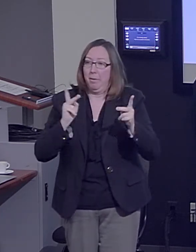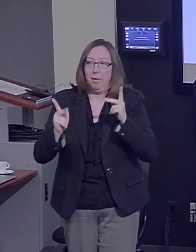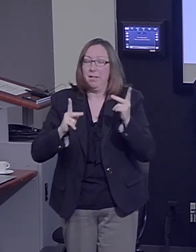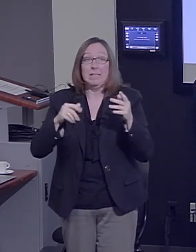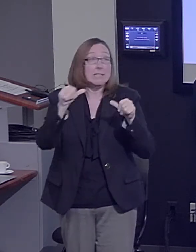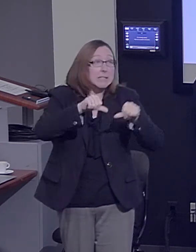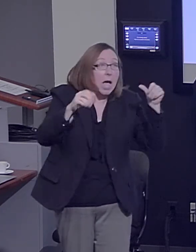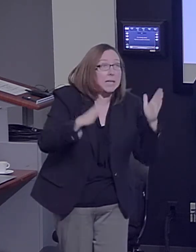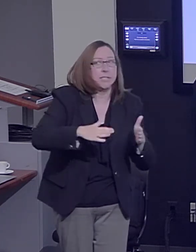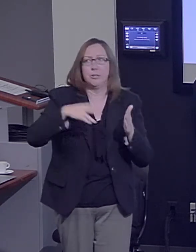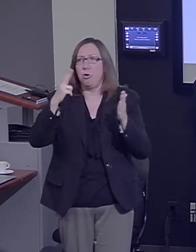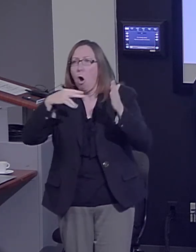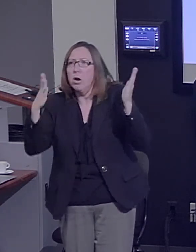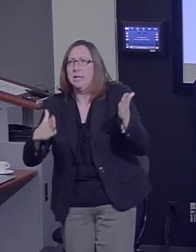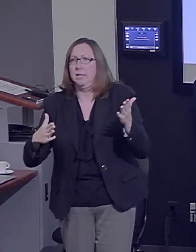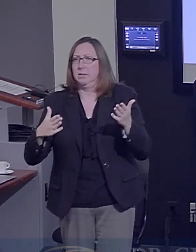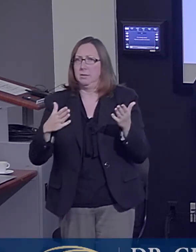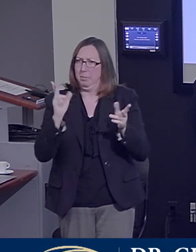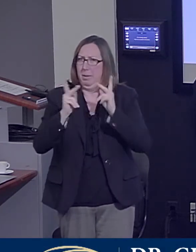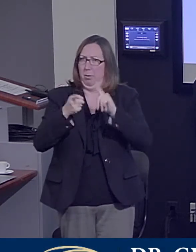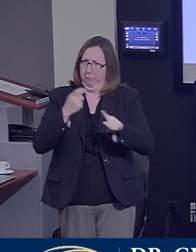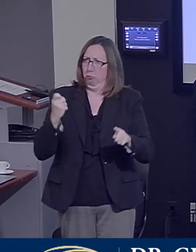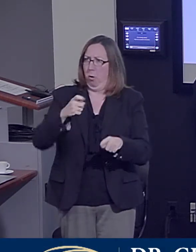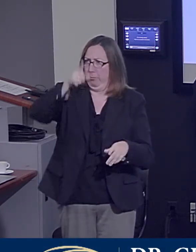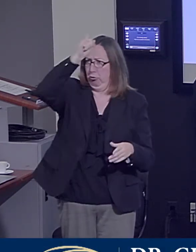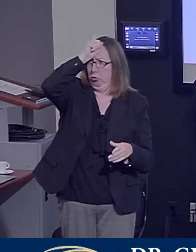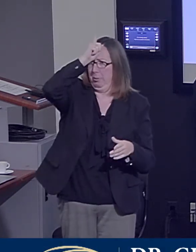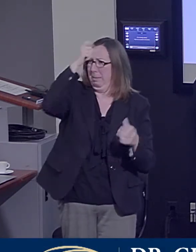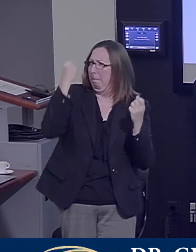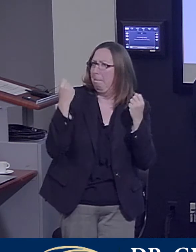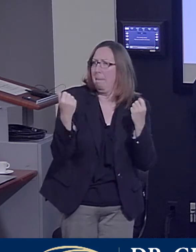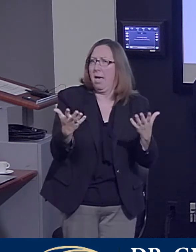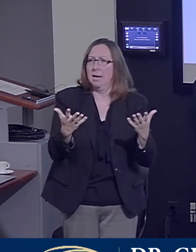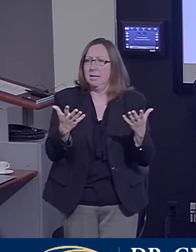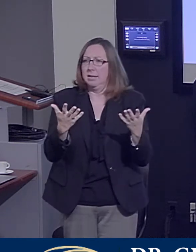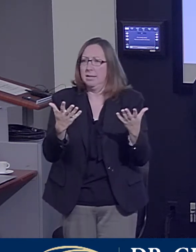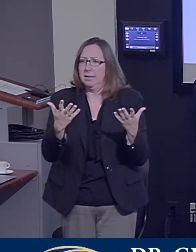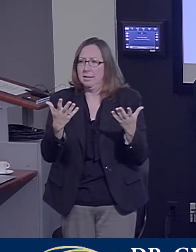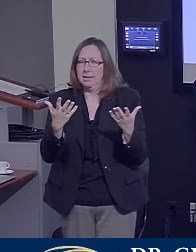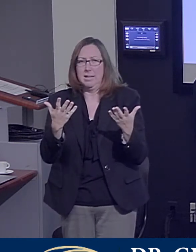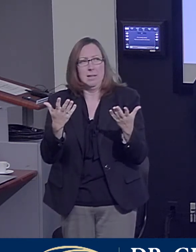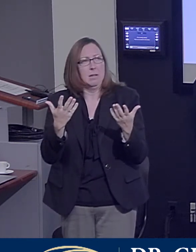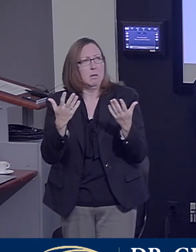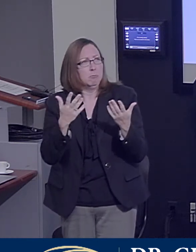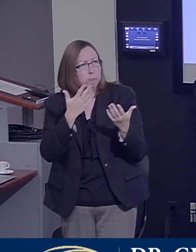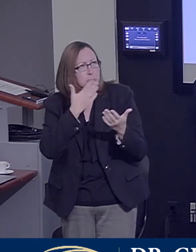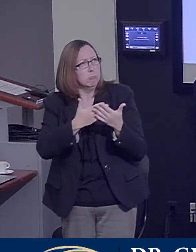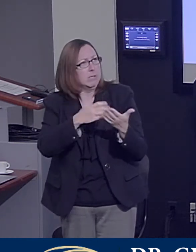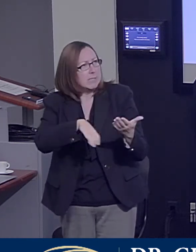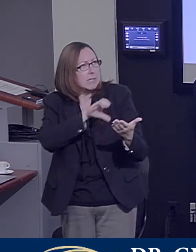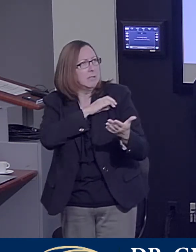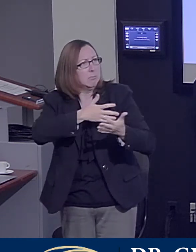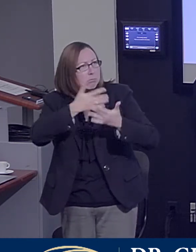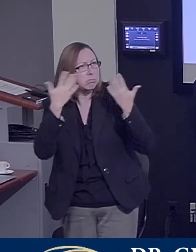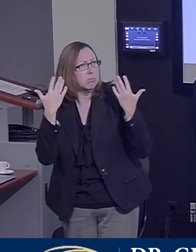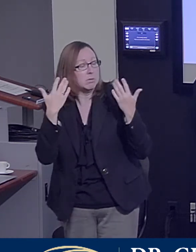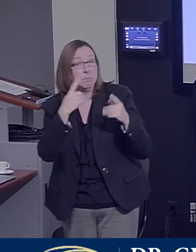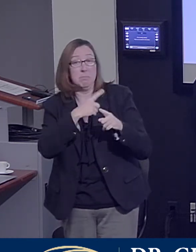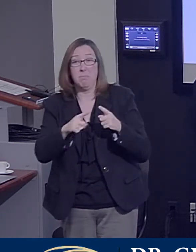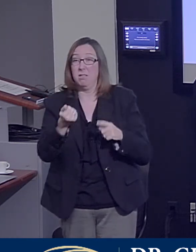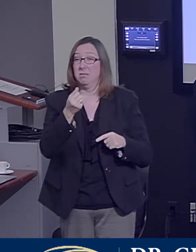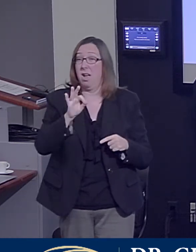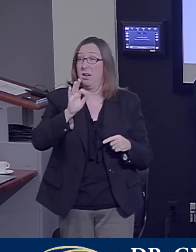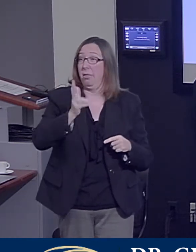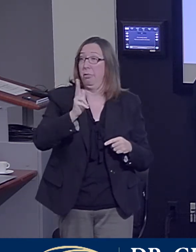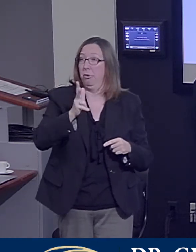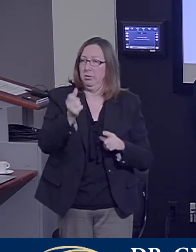scientists. I don't think there are so many countries so civilized like Germany. And yet, something happened. How it's